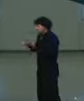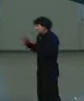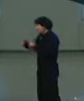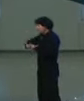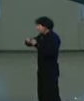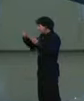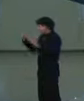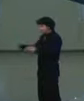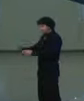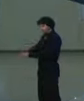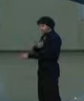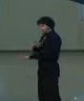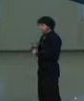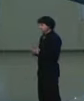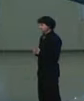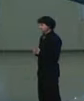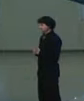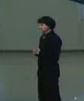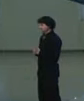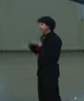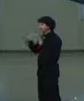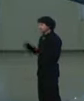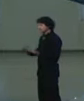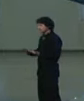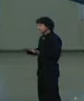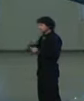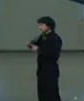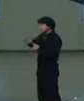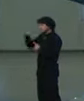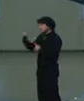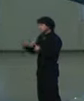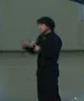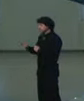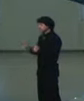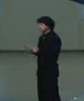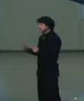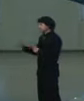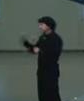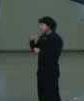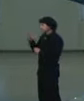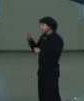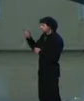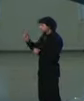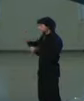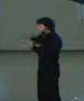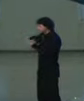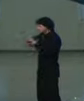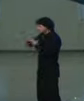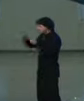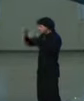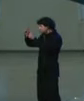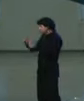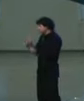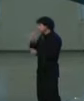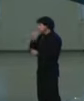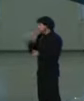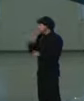called up by a licensing manager who said, "This looks interesting. I